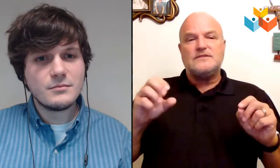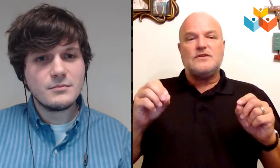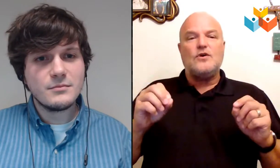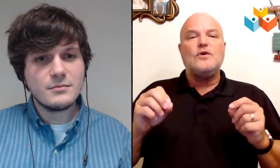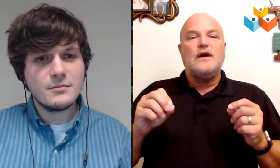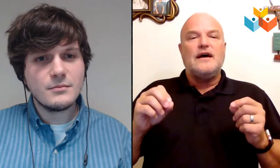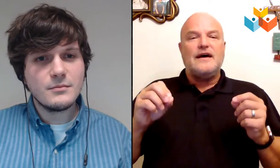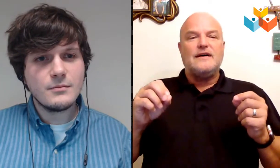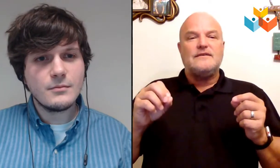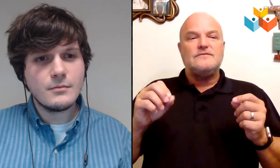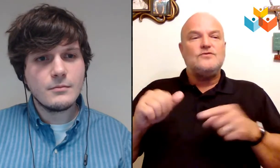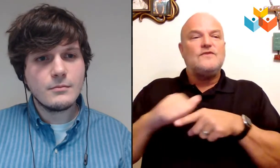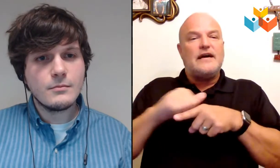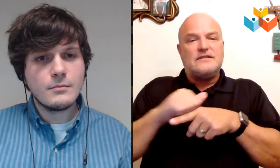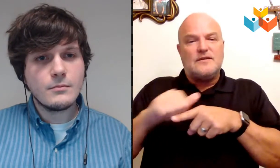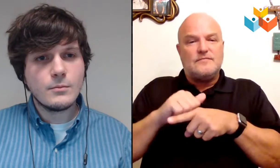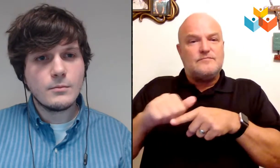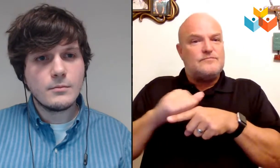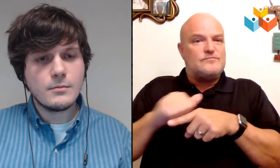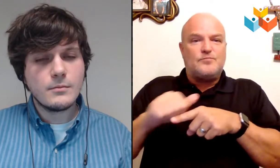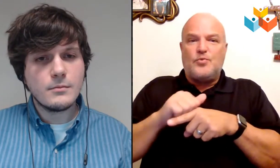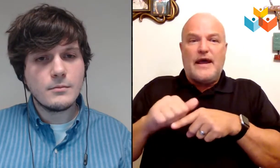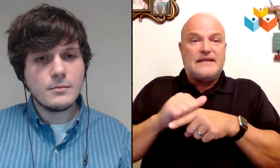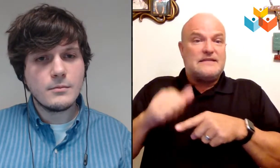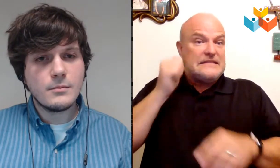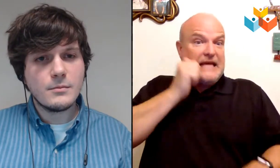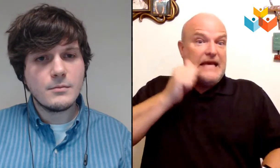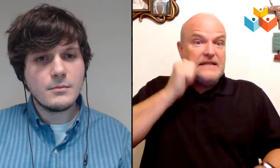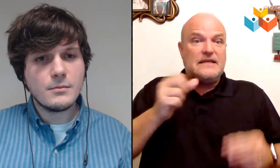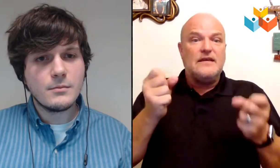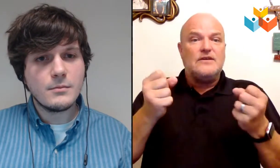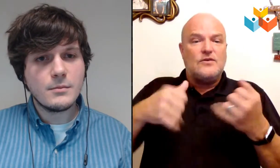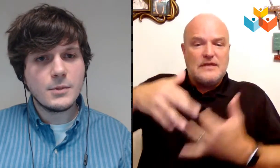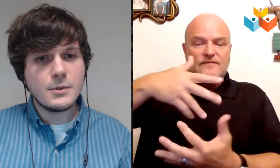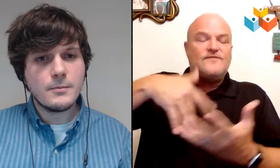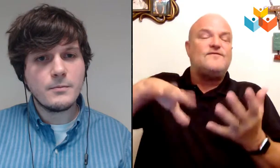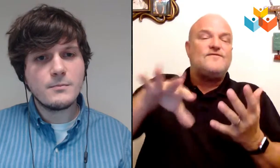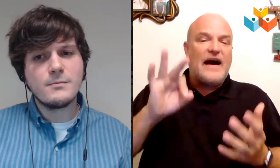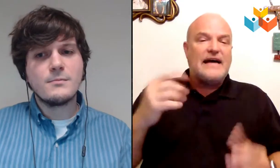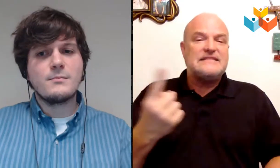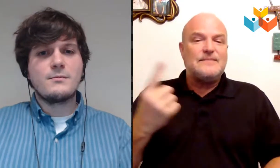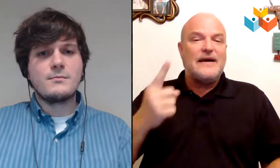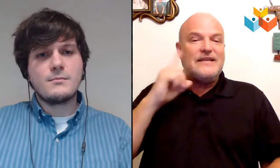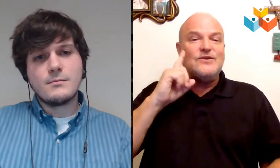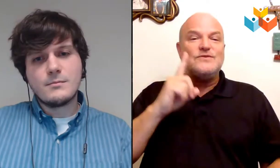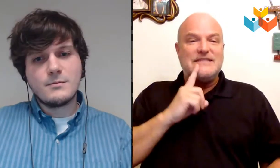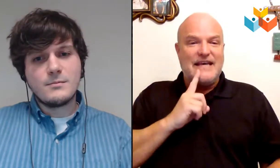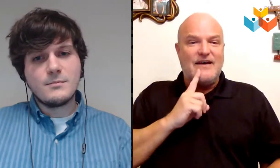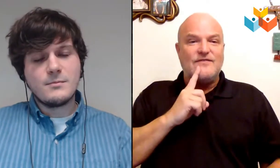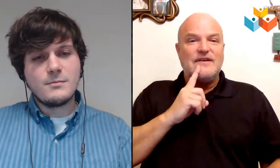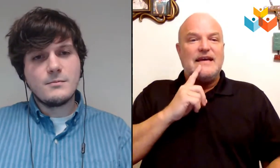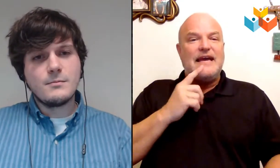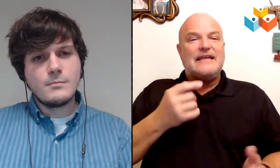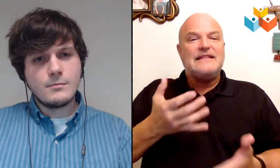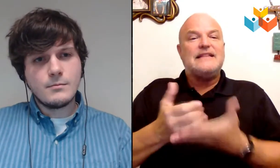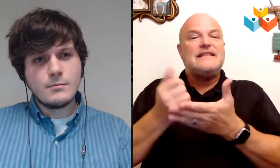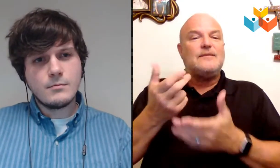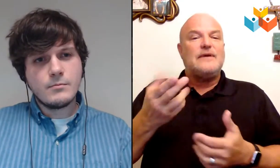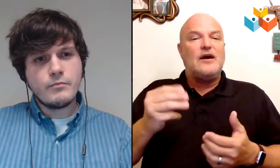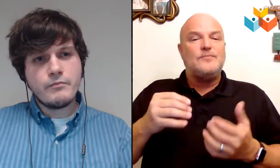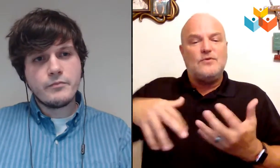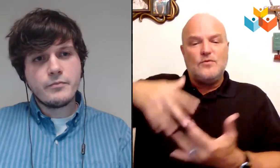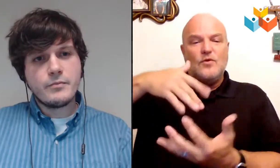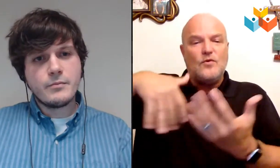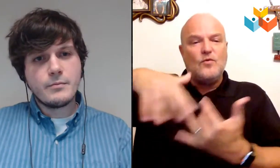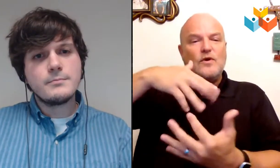successful with it. So you've got to practice daily. Find somebody who's deaf and let